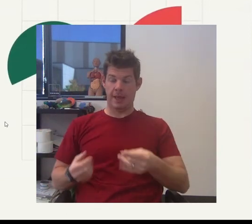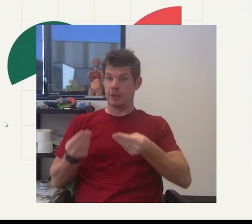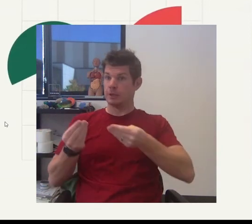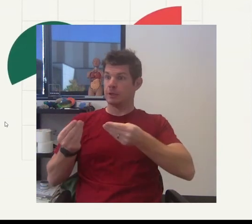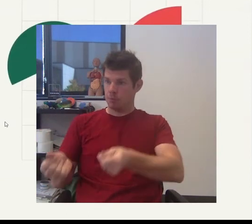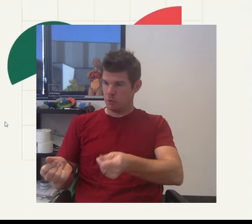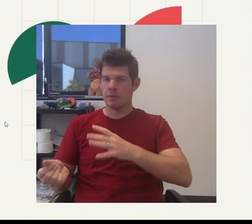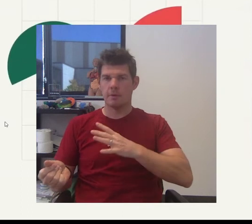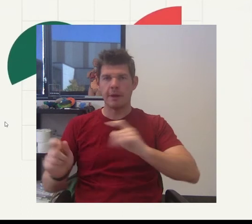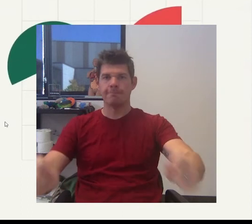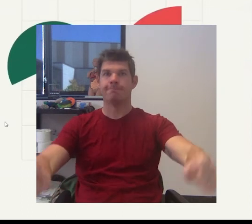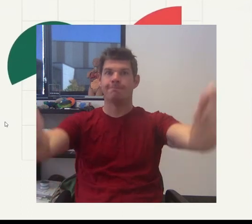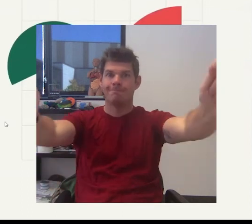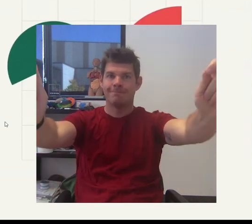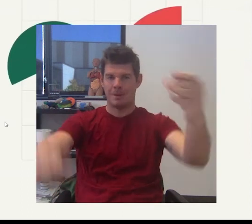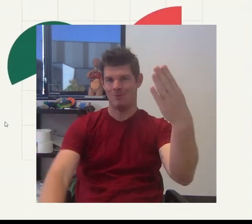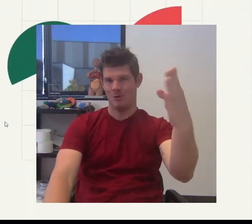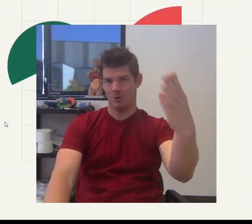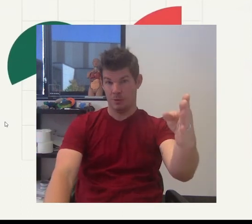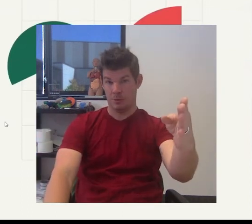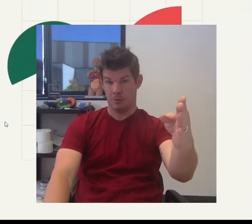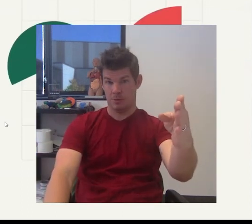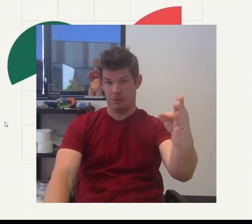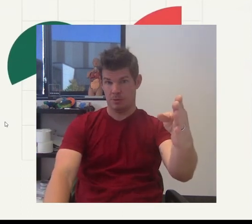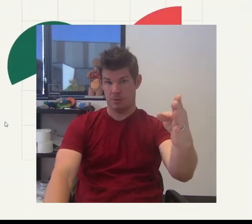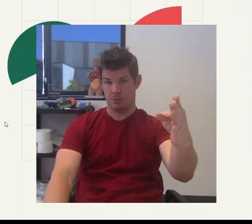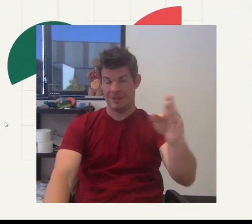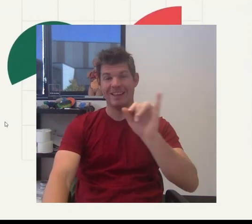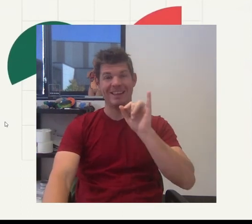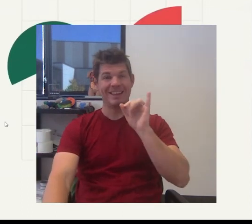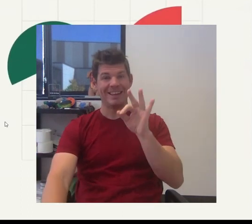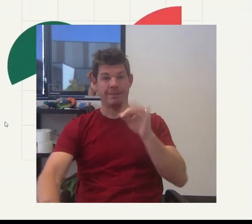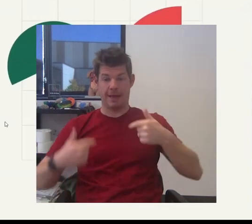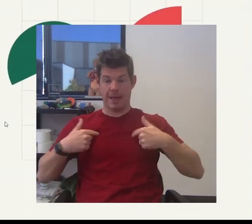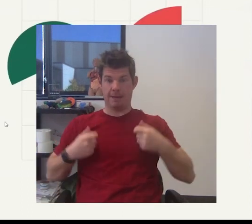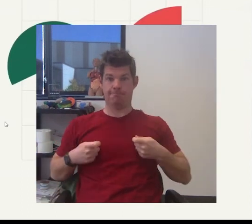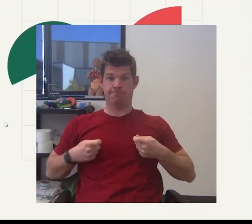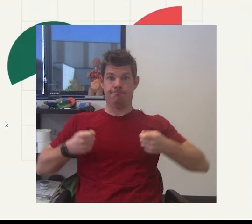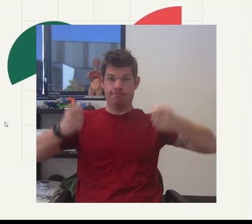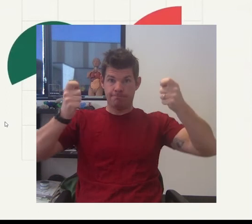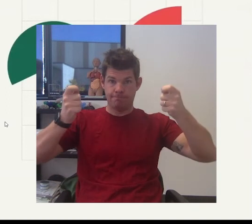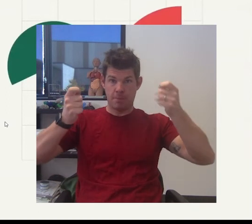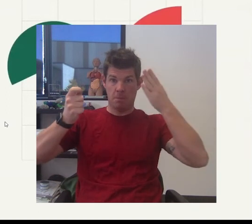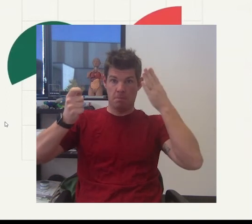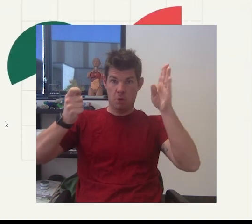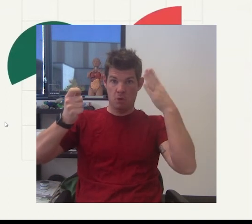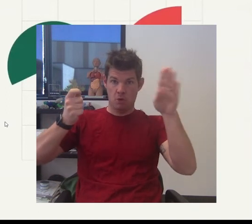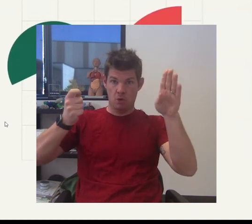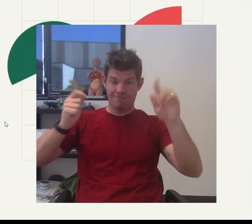can actually see that there's the blue thing on there, okay? So that's the first one. If the color